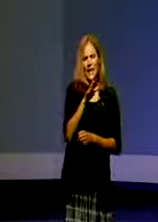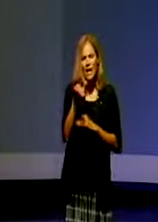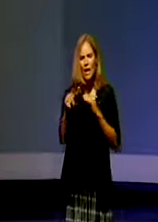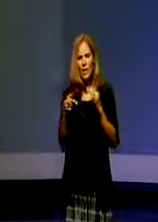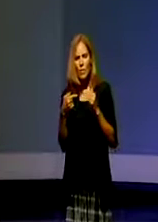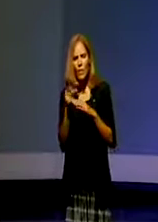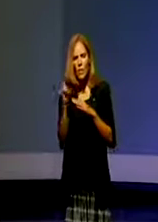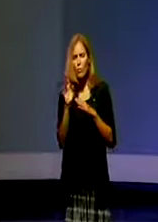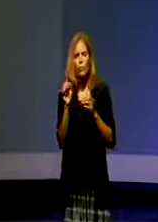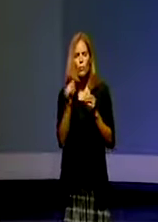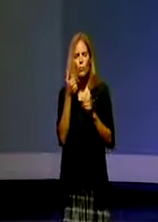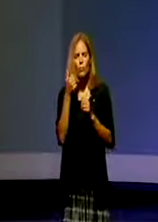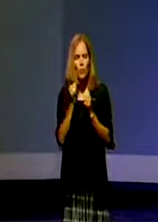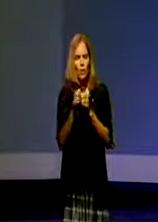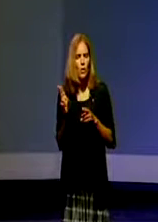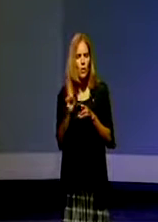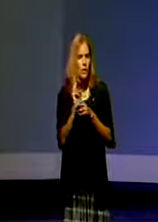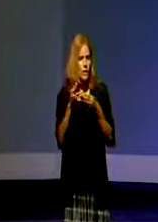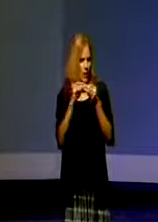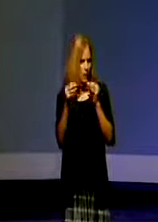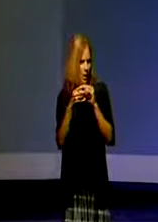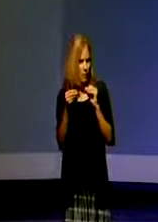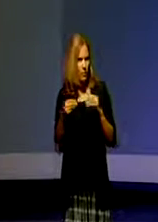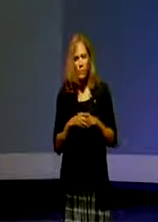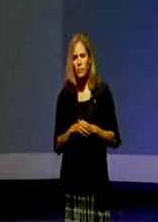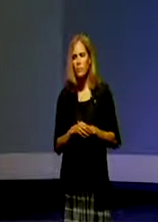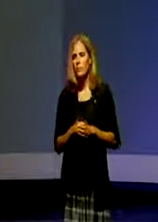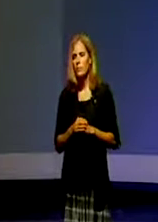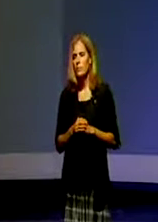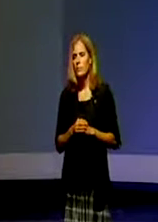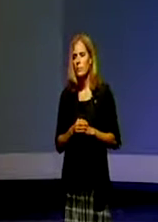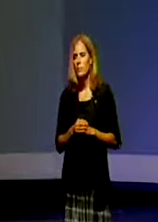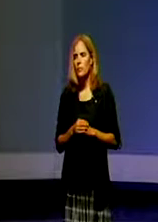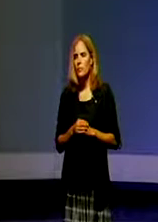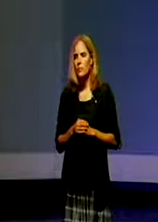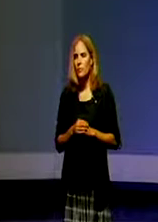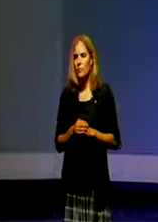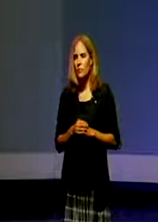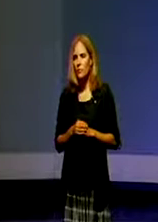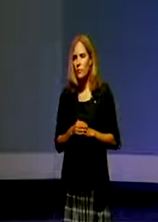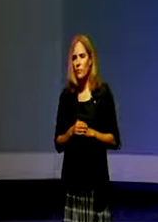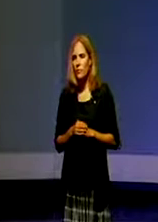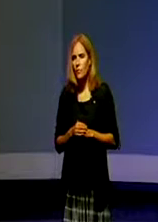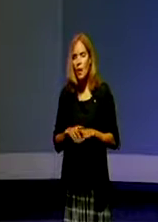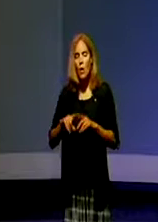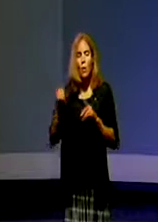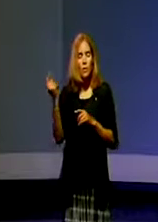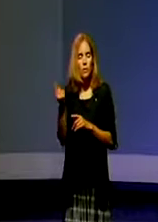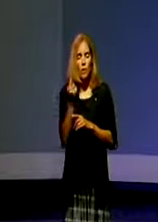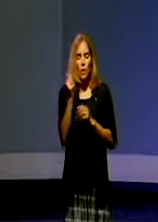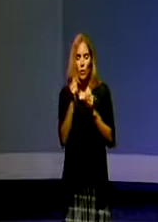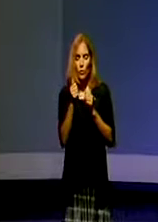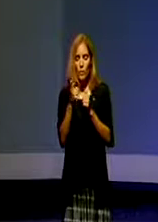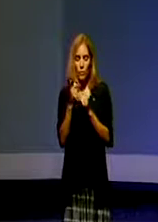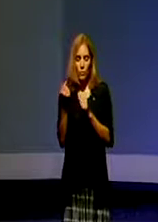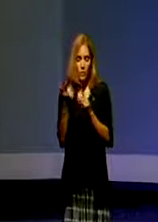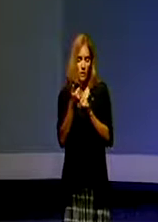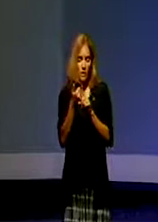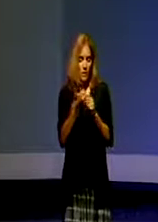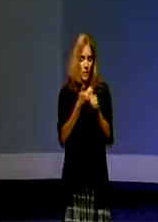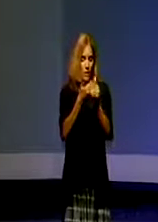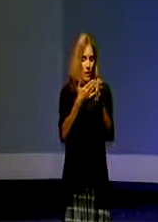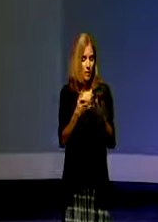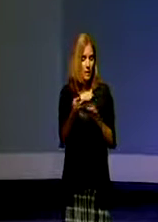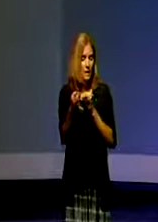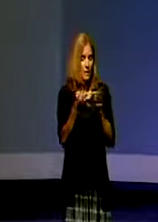them without using a parable. But when he was alone with his own disciples, he explained